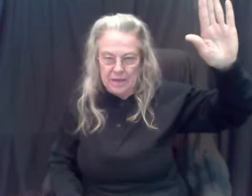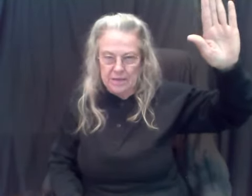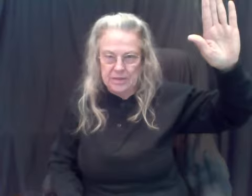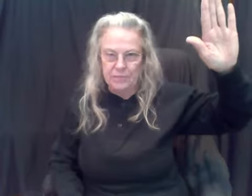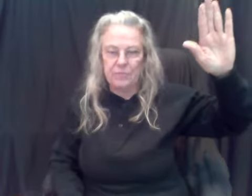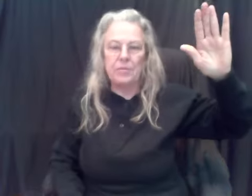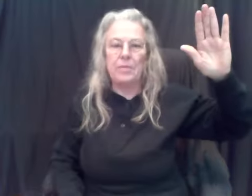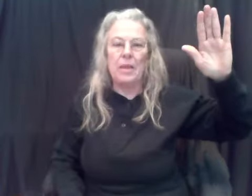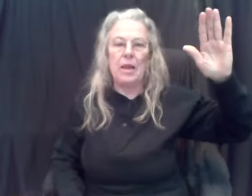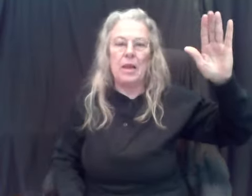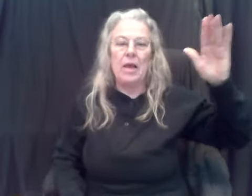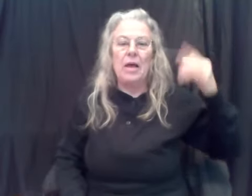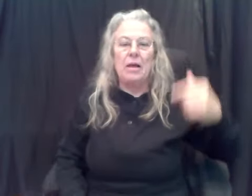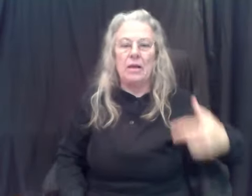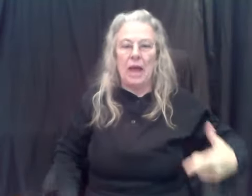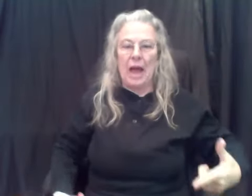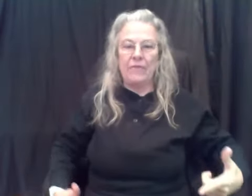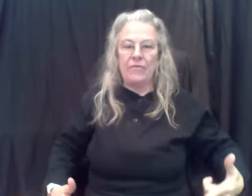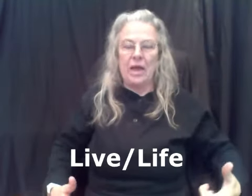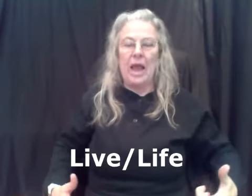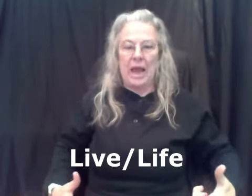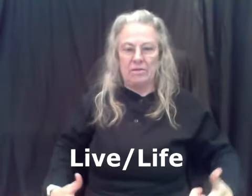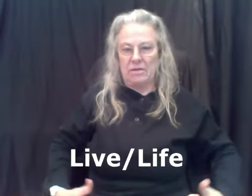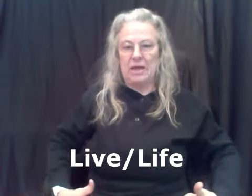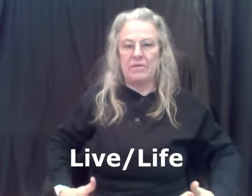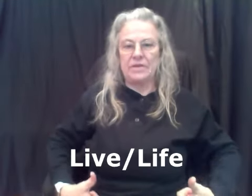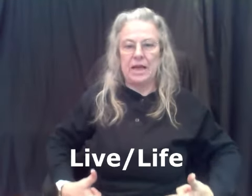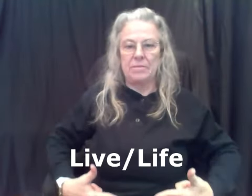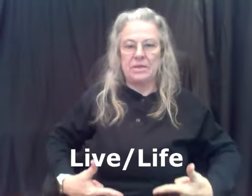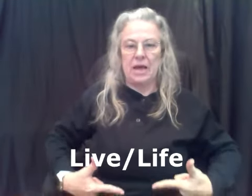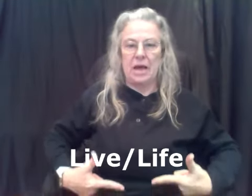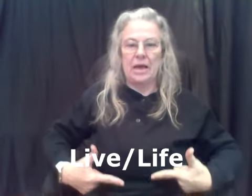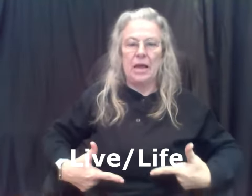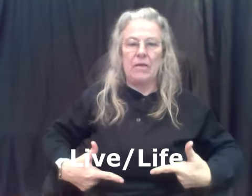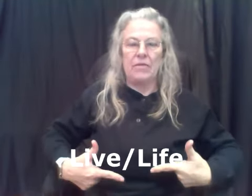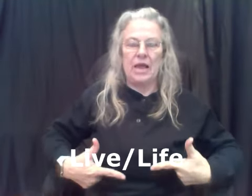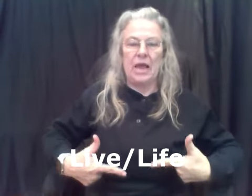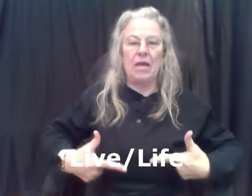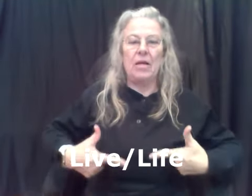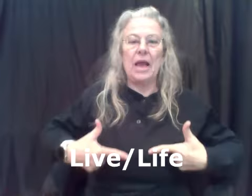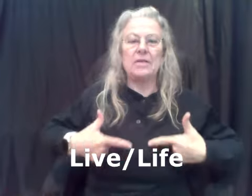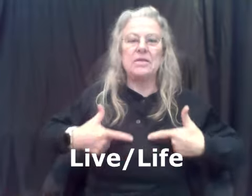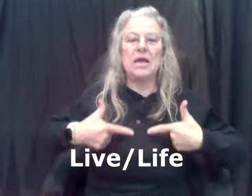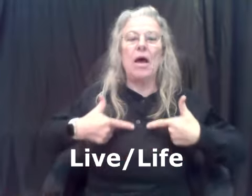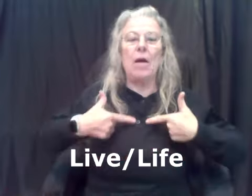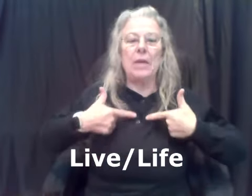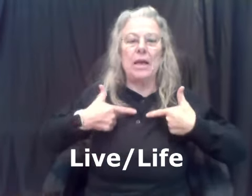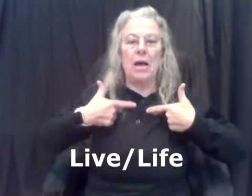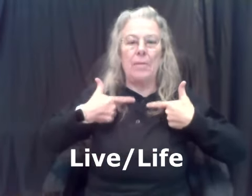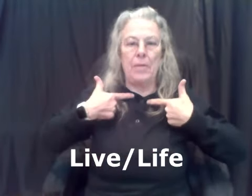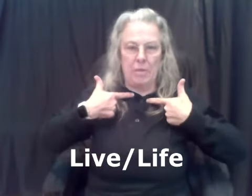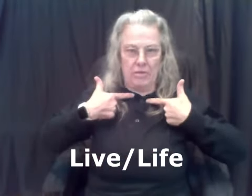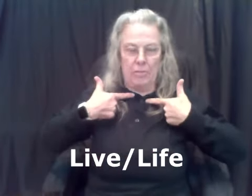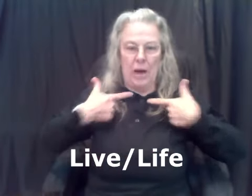life and live same sign the ill hands coming up the body